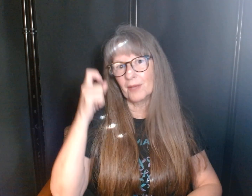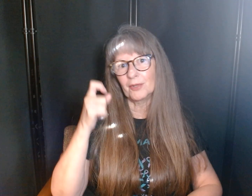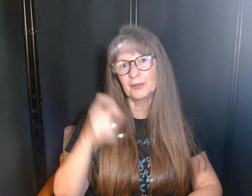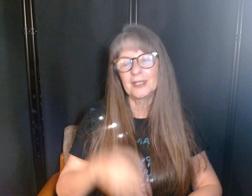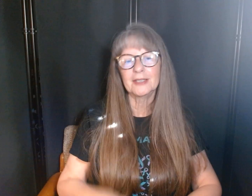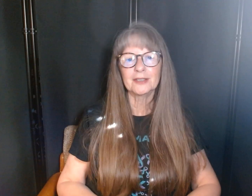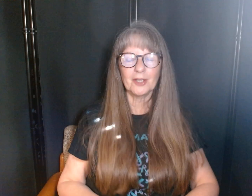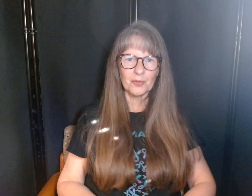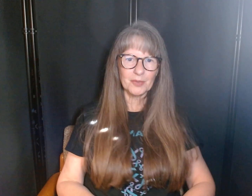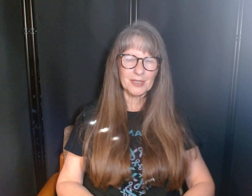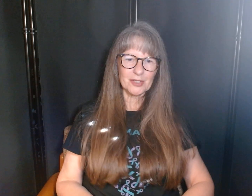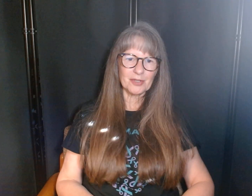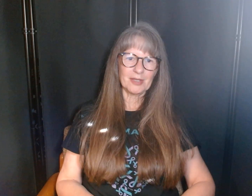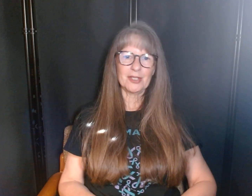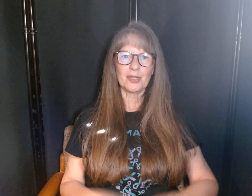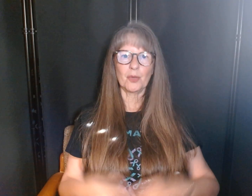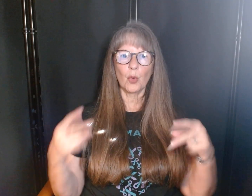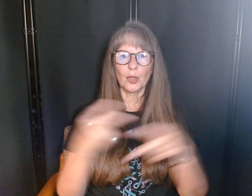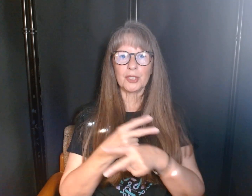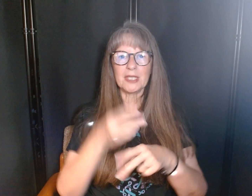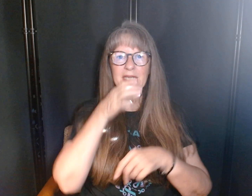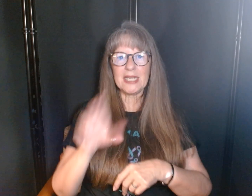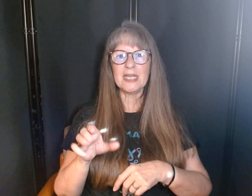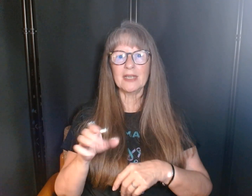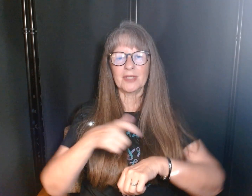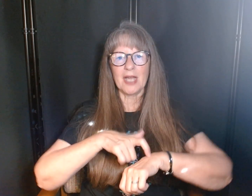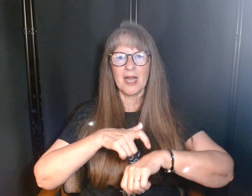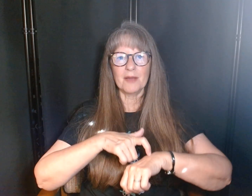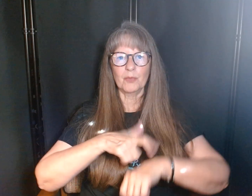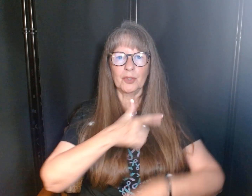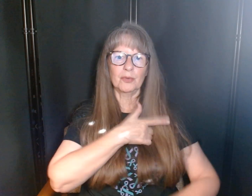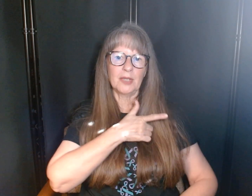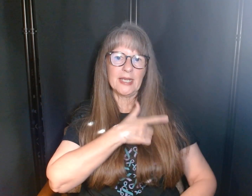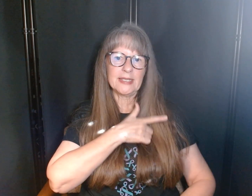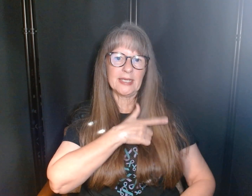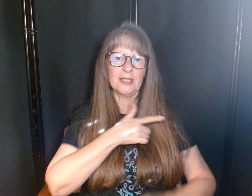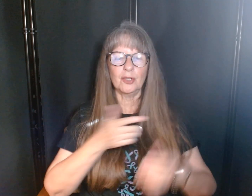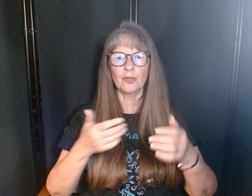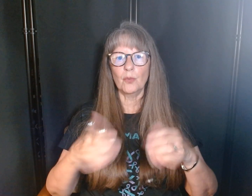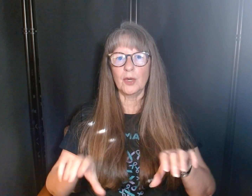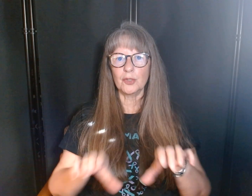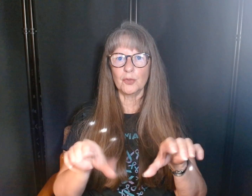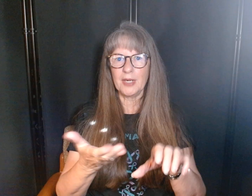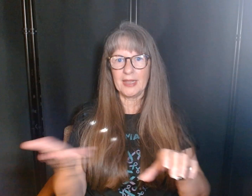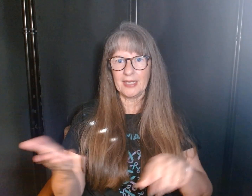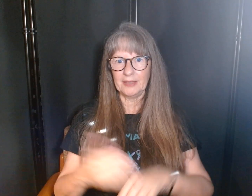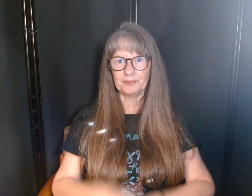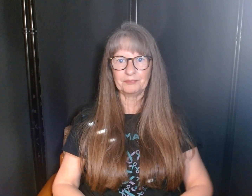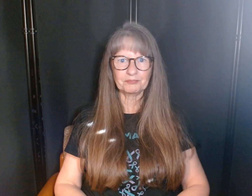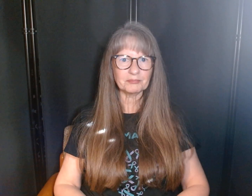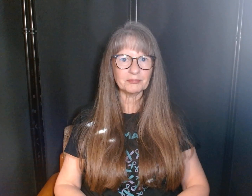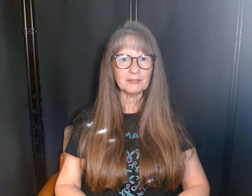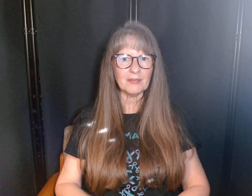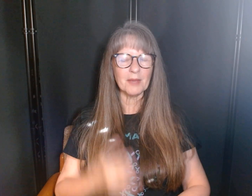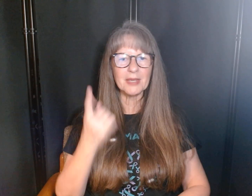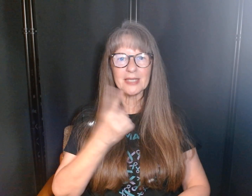summer. So it's the worst heat of the time where you're lazy and you don't want to do anything because it's